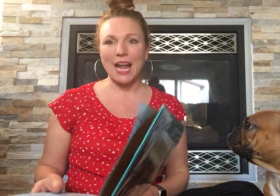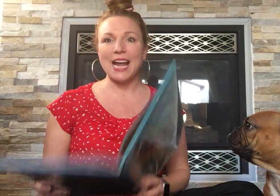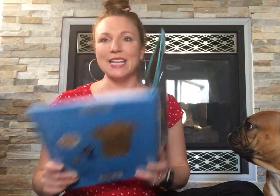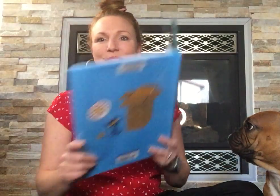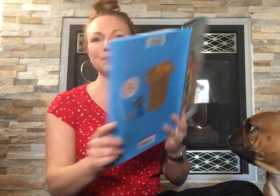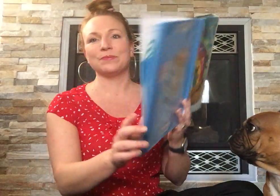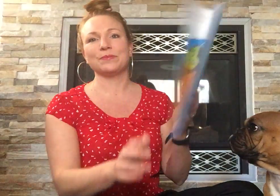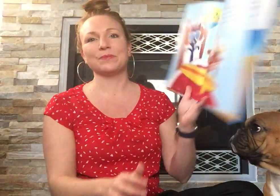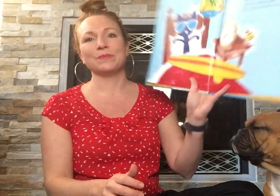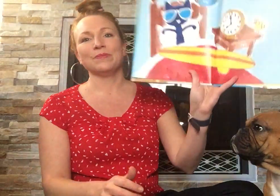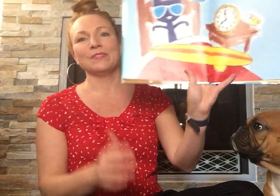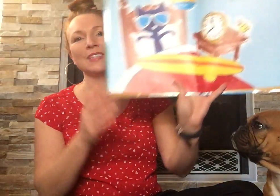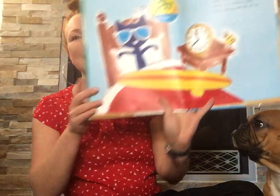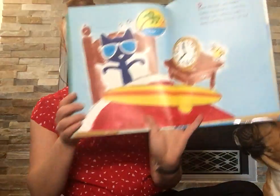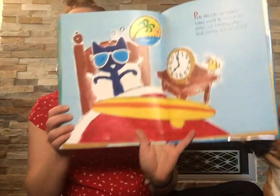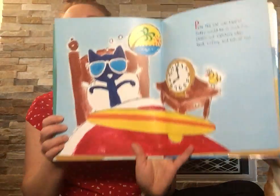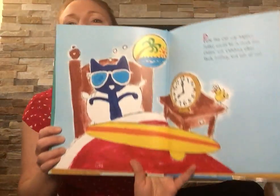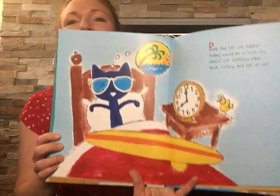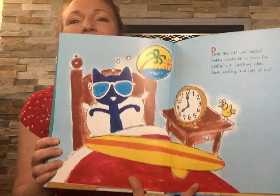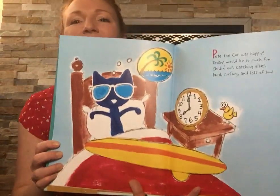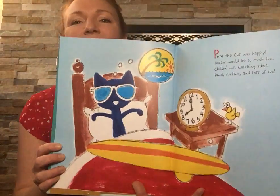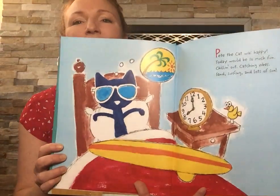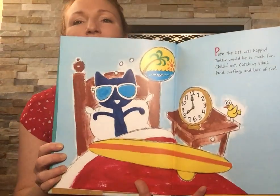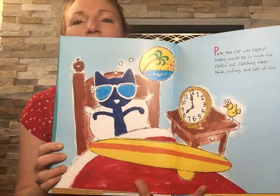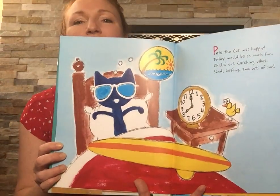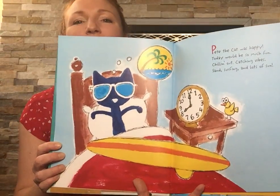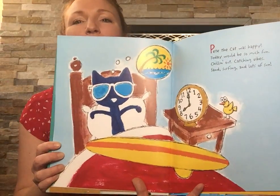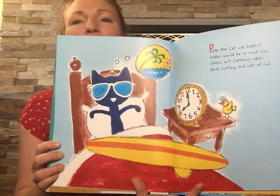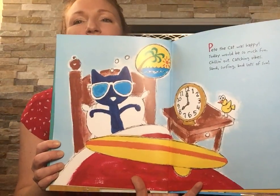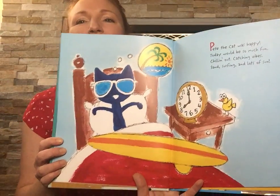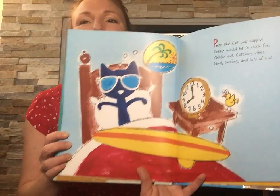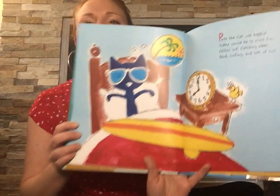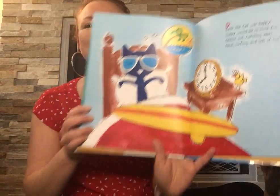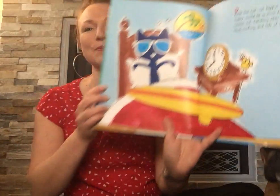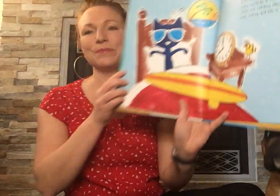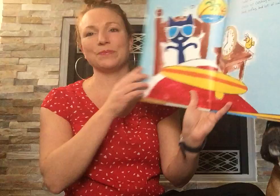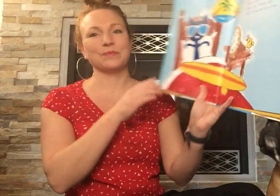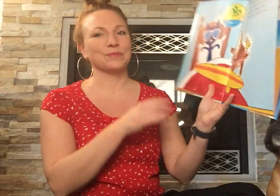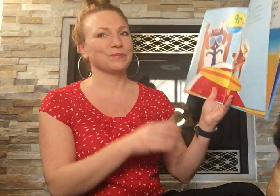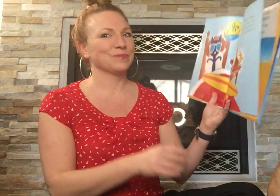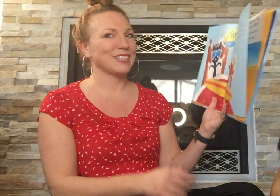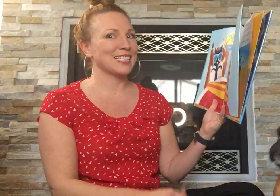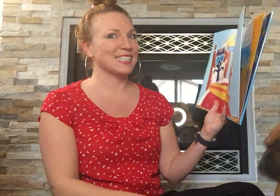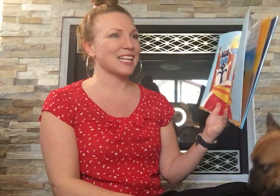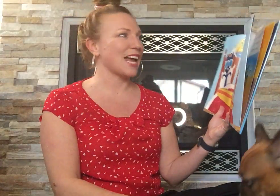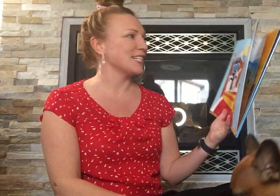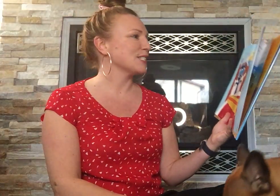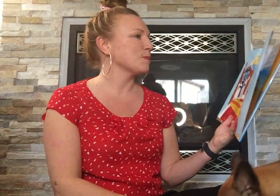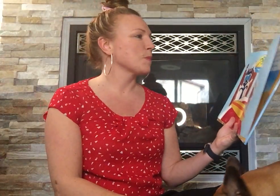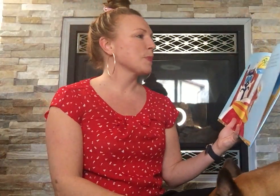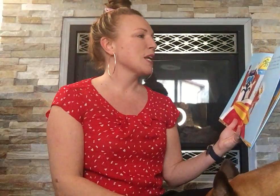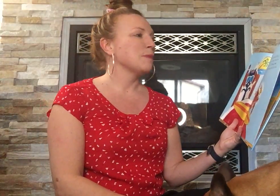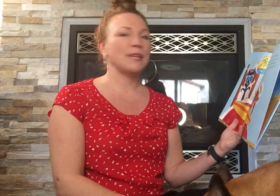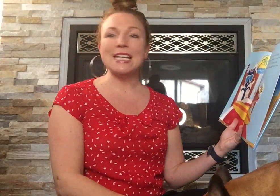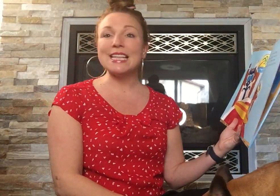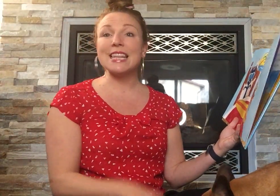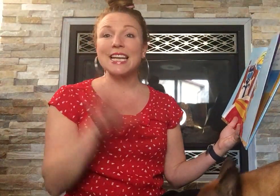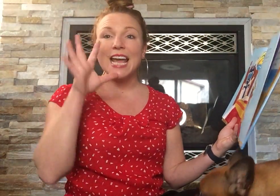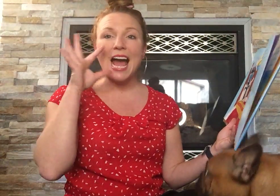Okay, here is the first picture. It says, Pete the